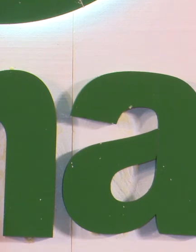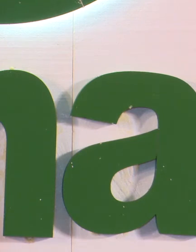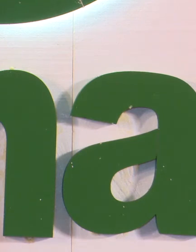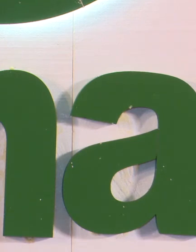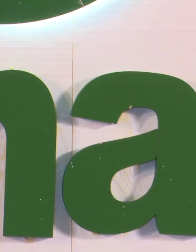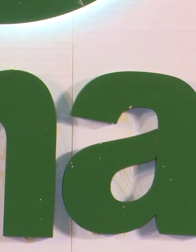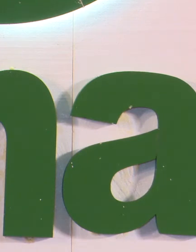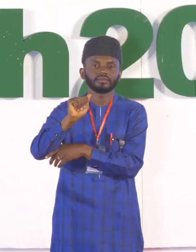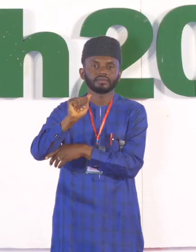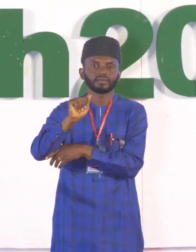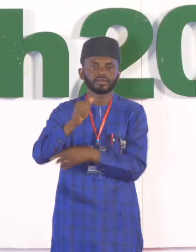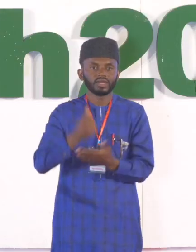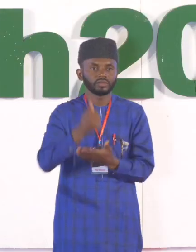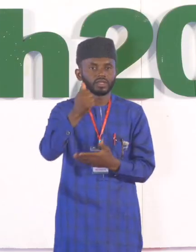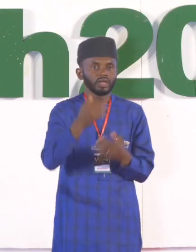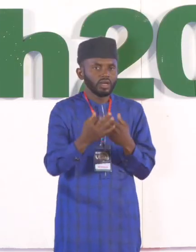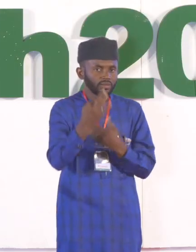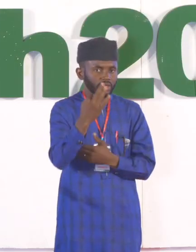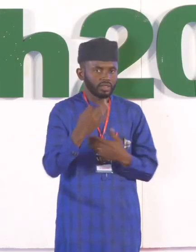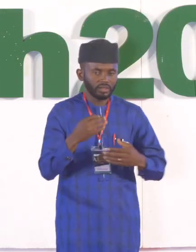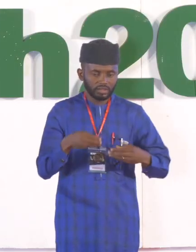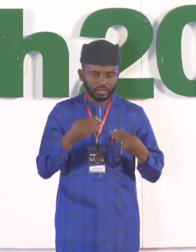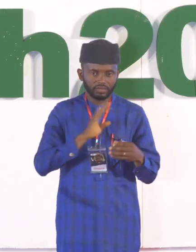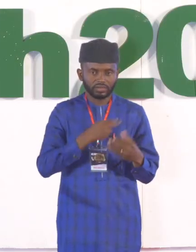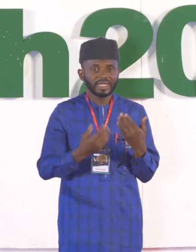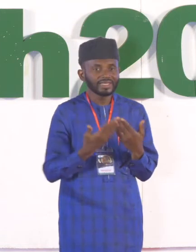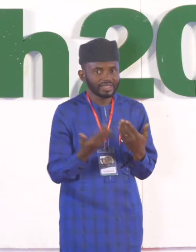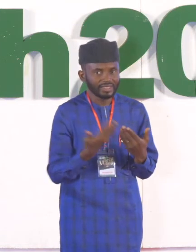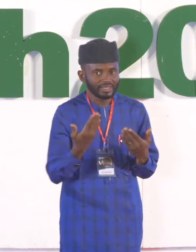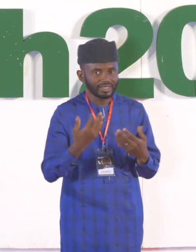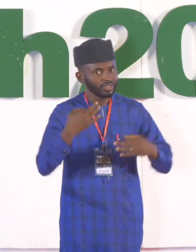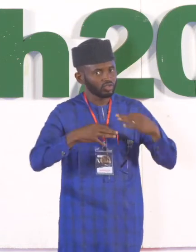yasira. Amen. May Allah subhanahu wa ta'ala give us easy hisab.